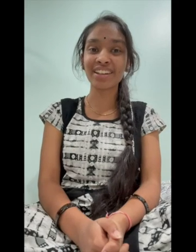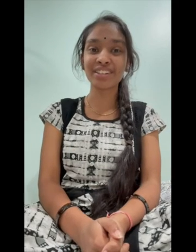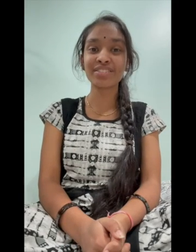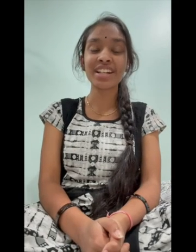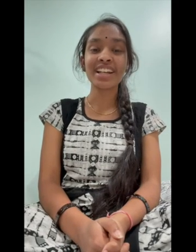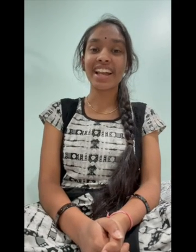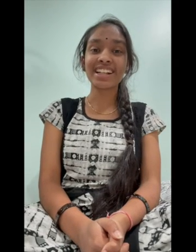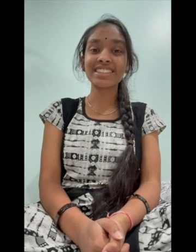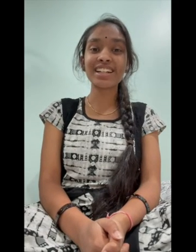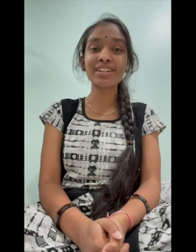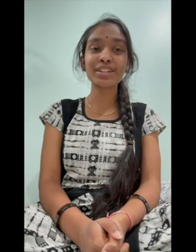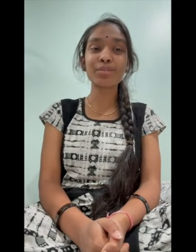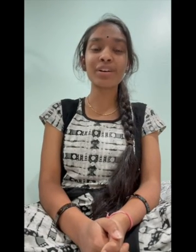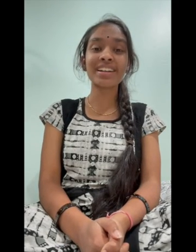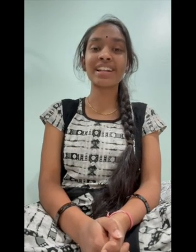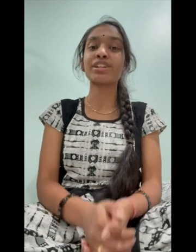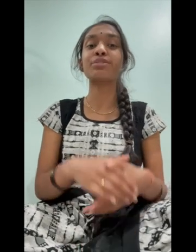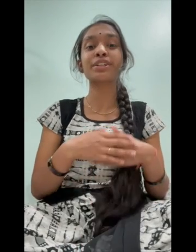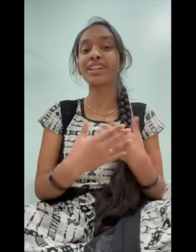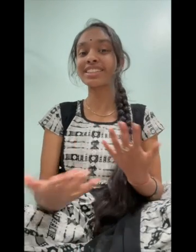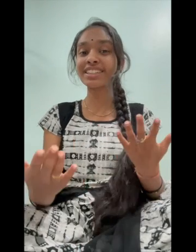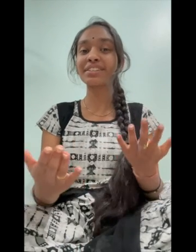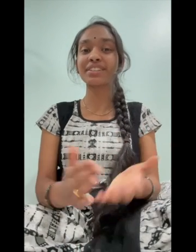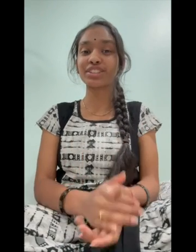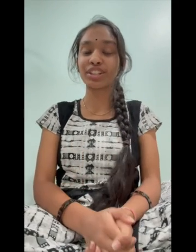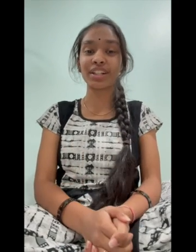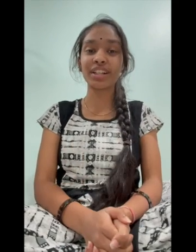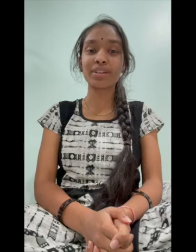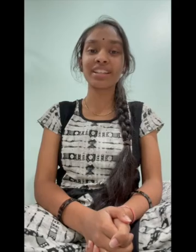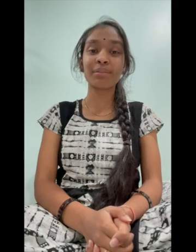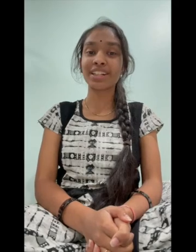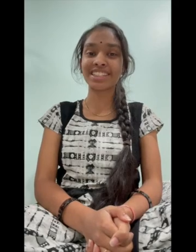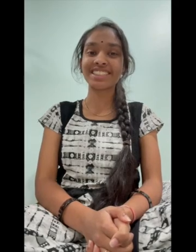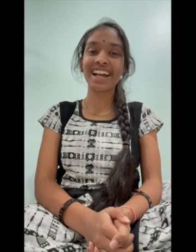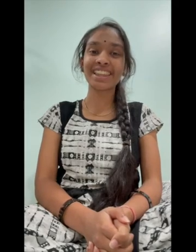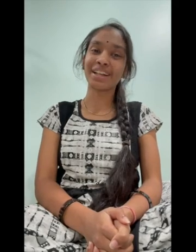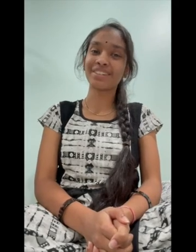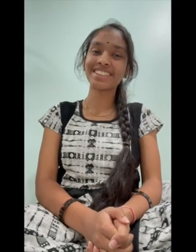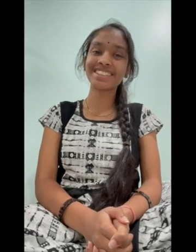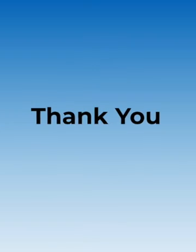of ASL Unit 1 and I hope you continue your journey with American Sign Language.